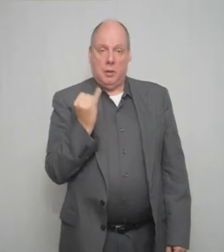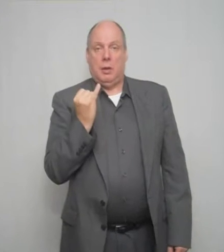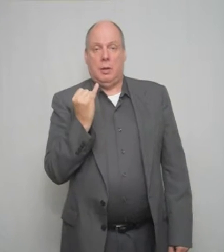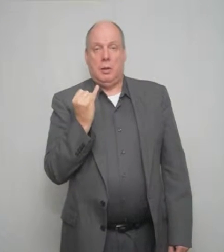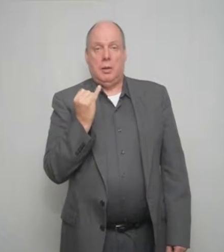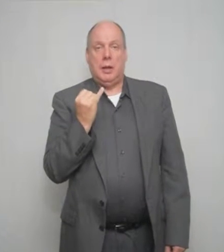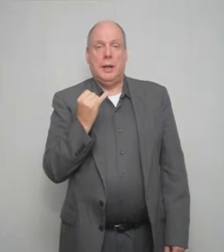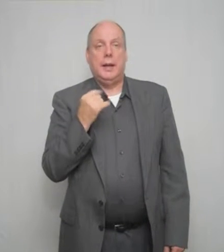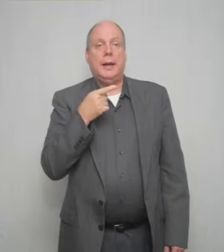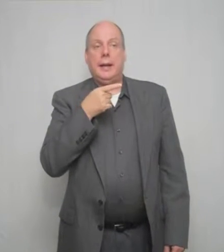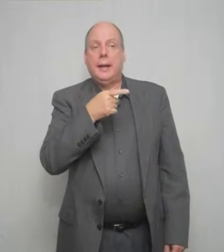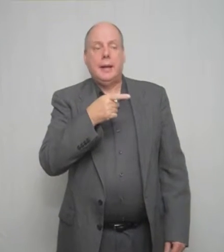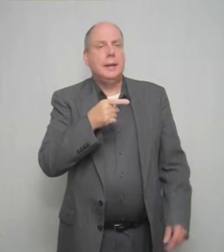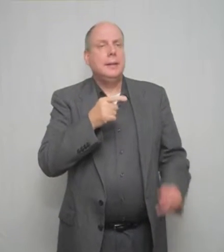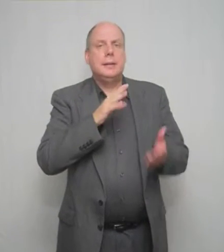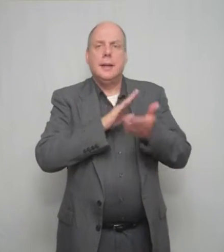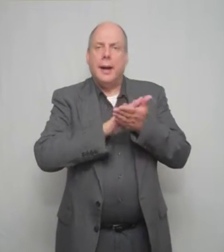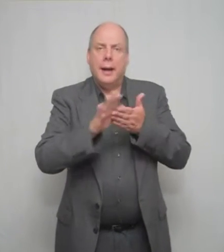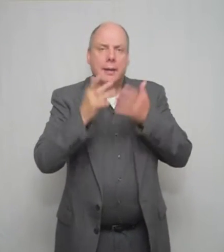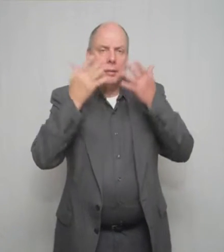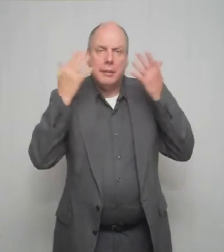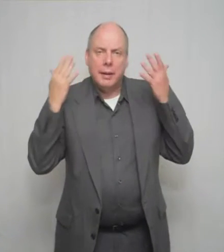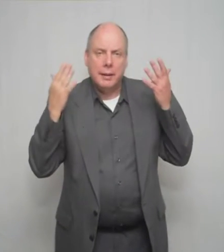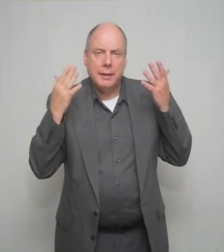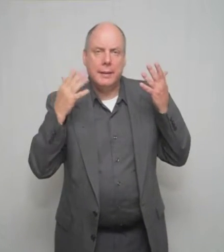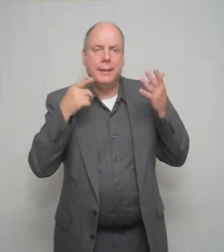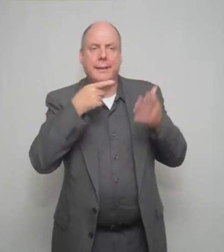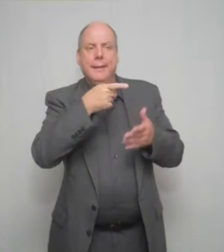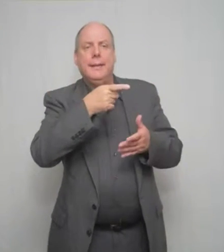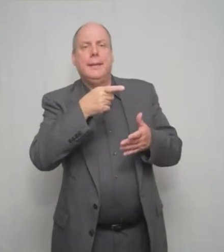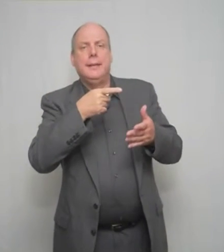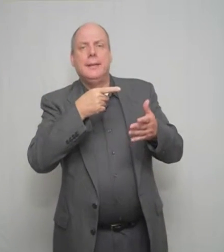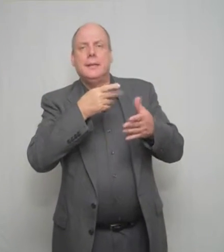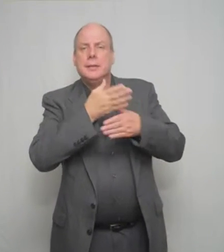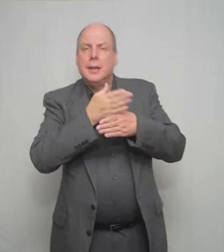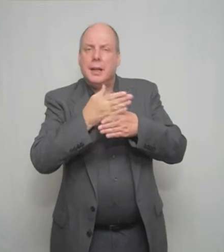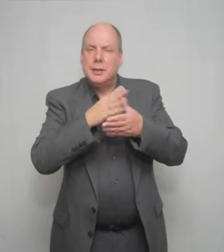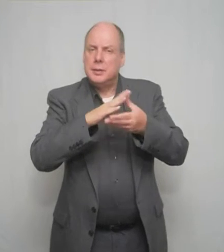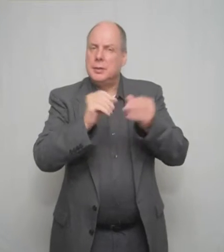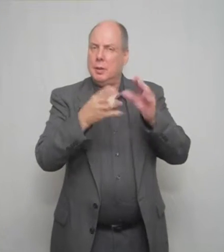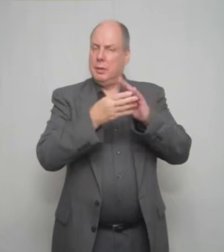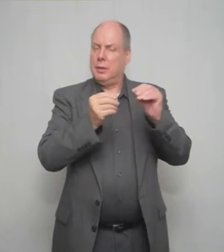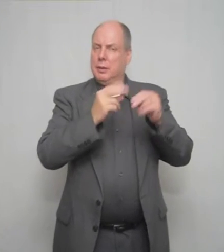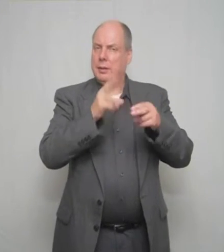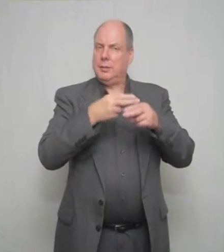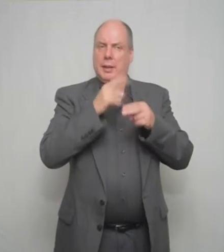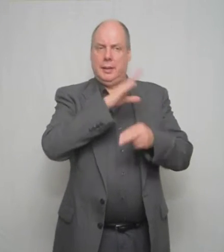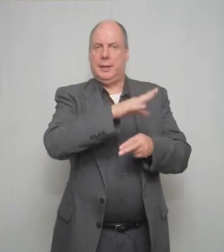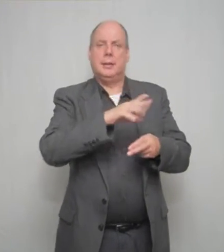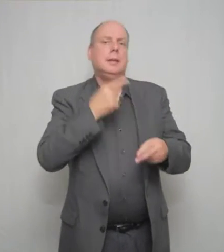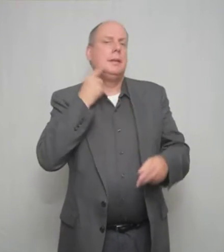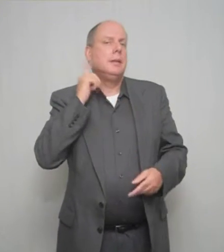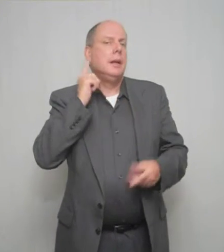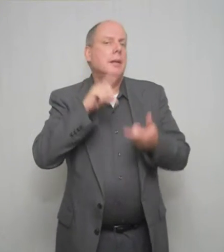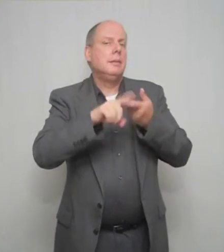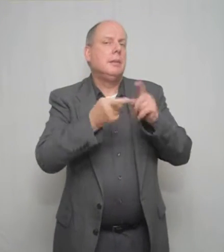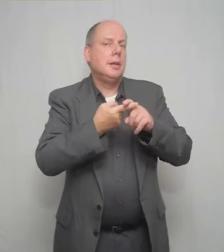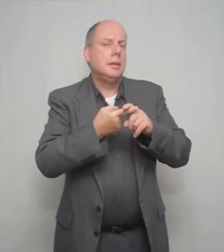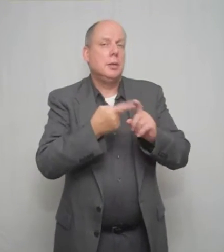This is his sign, name sign. He's very friendly. On the way there to the school, he shared some